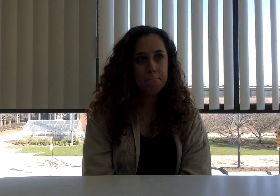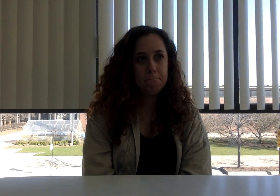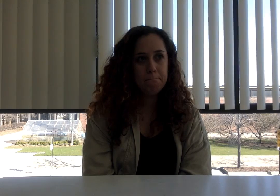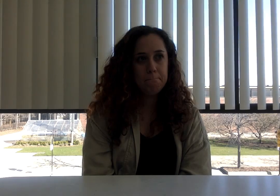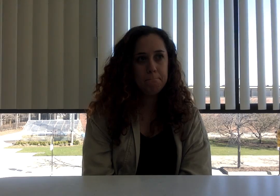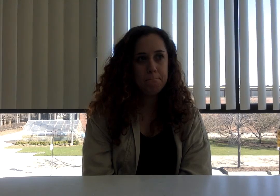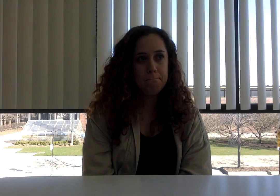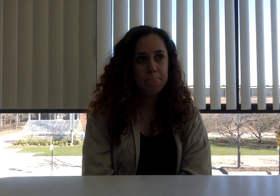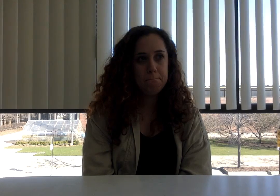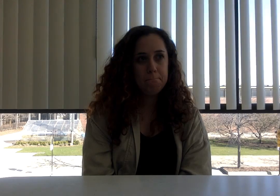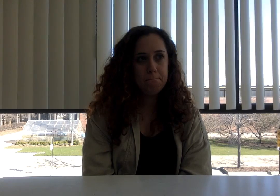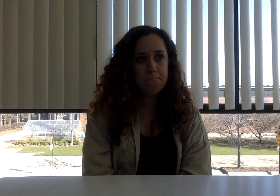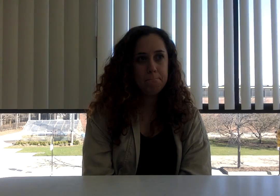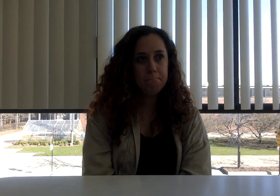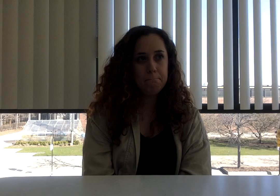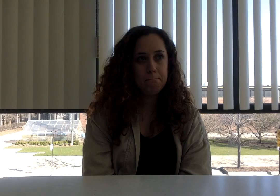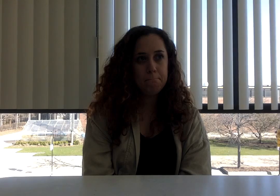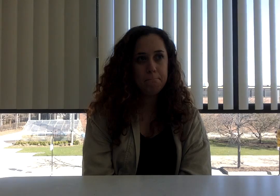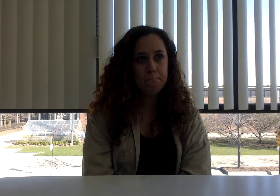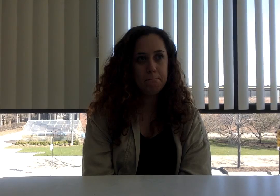I first is just